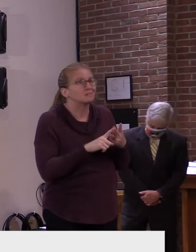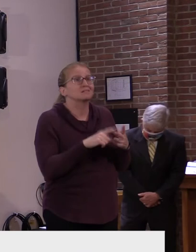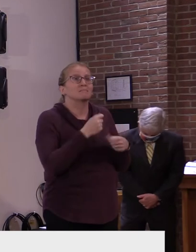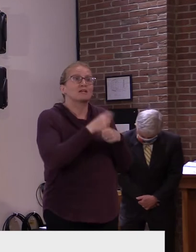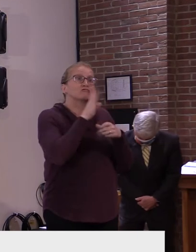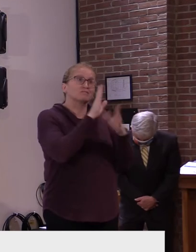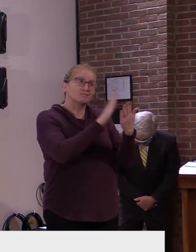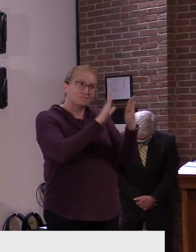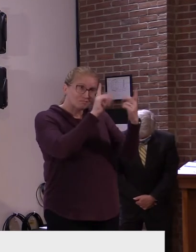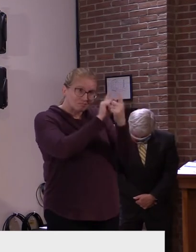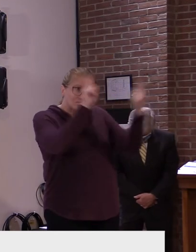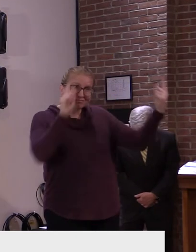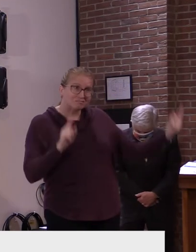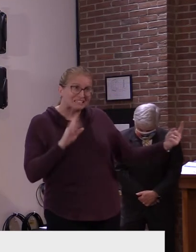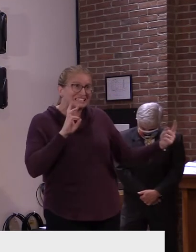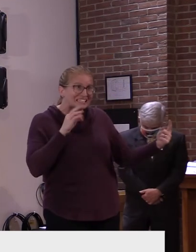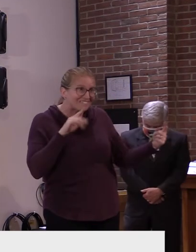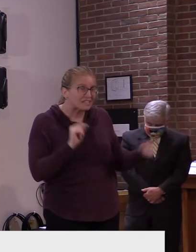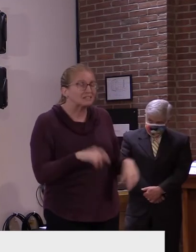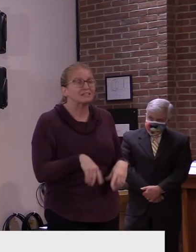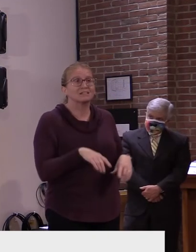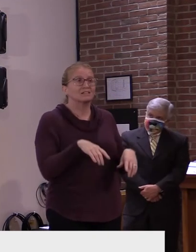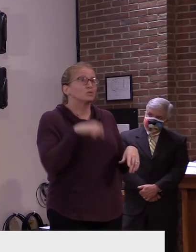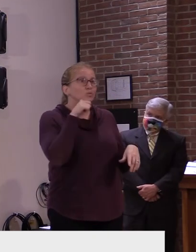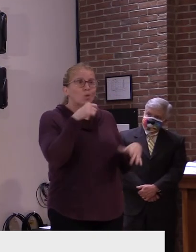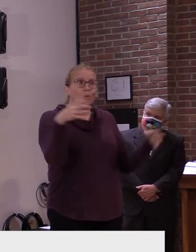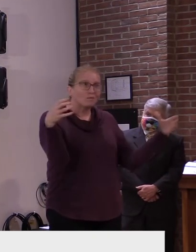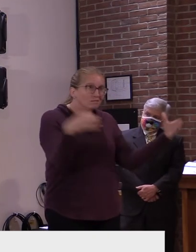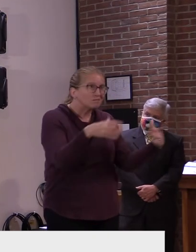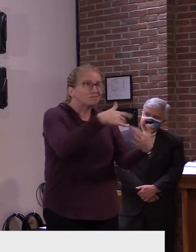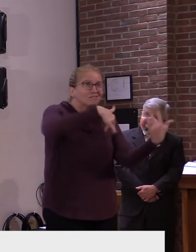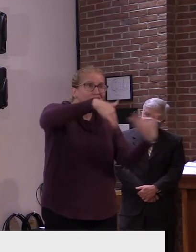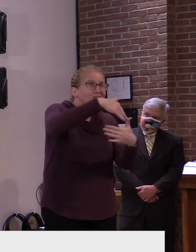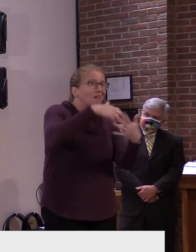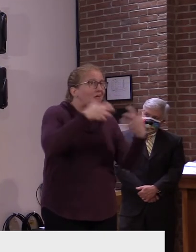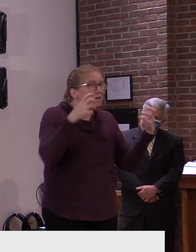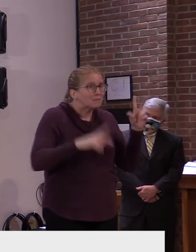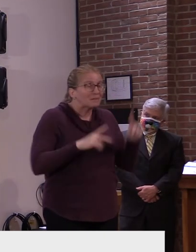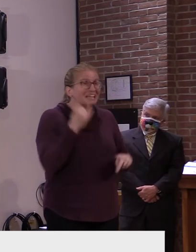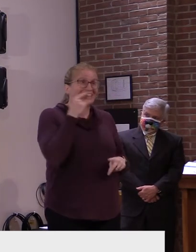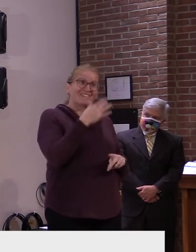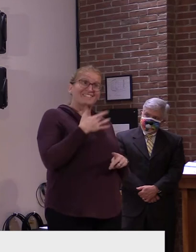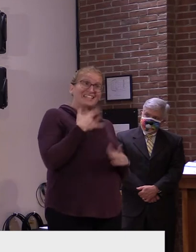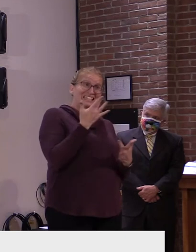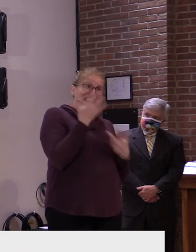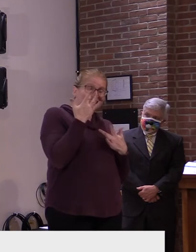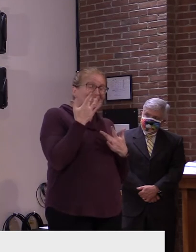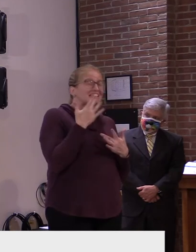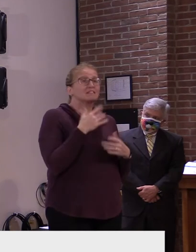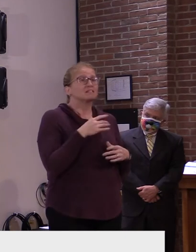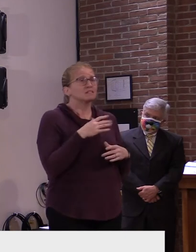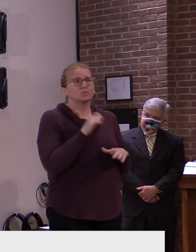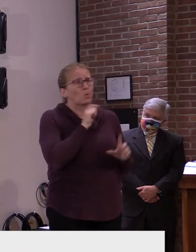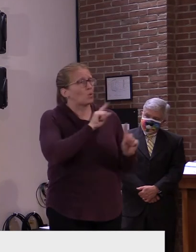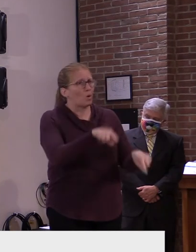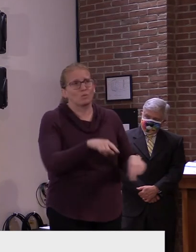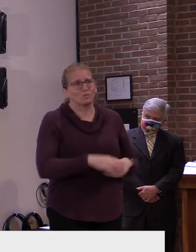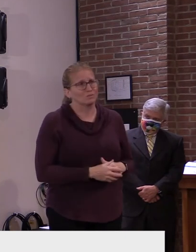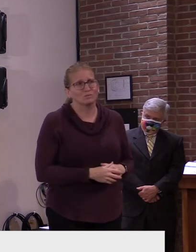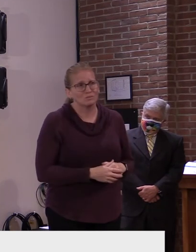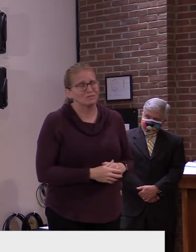apart if you're sick don't go and and try and find other ways to do this do it remotely if you